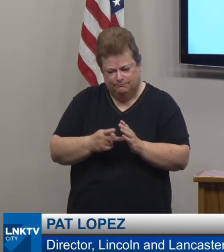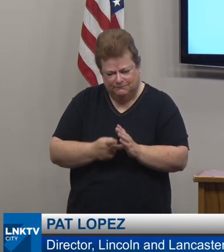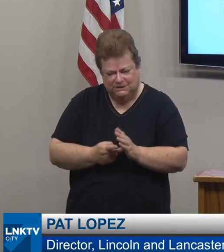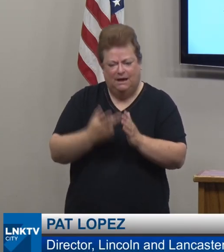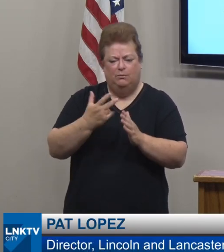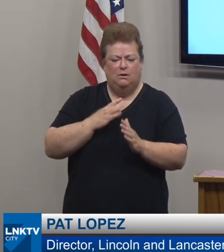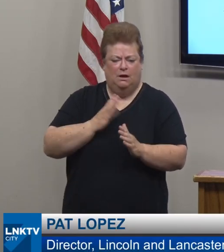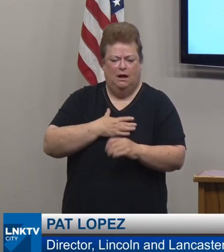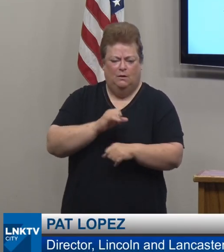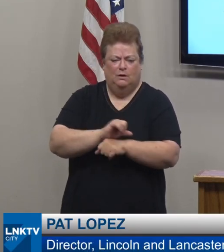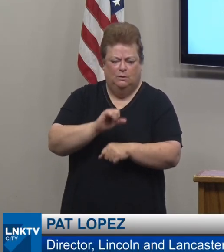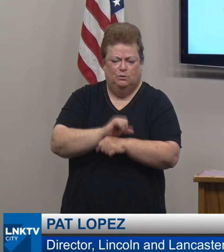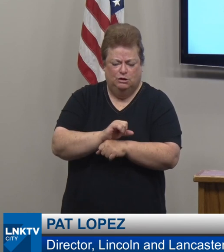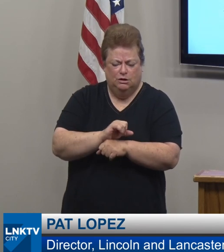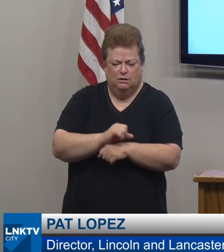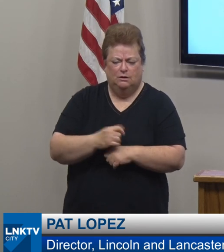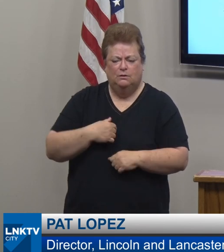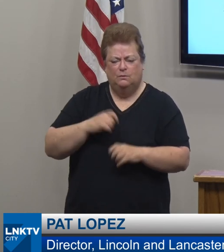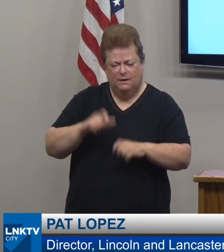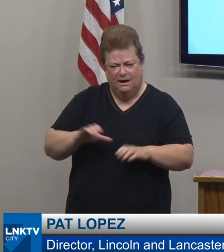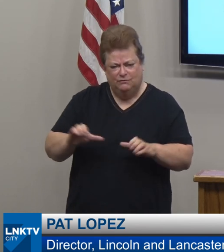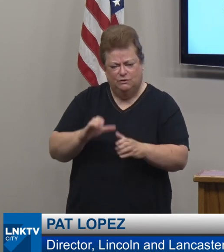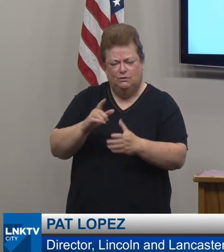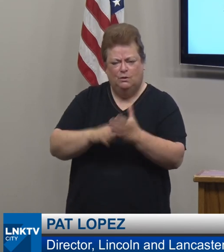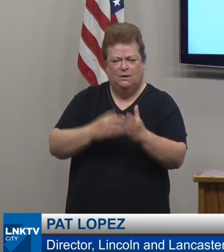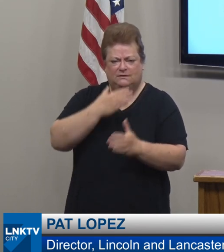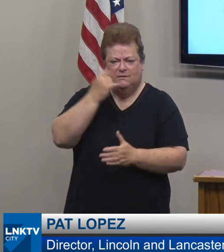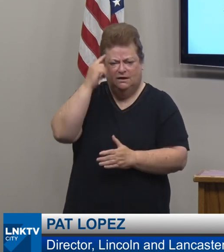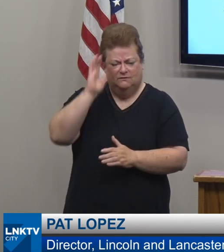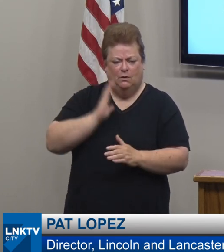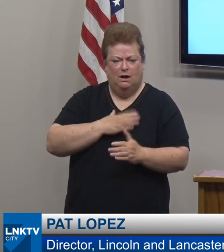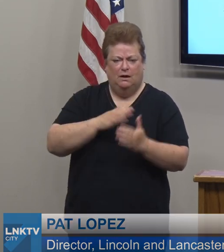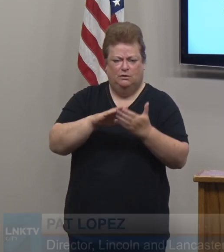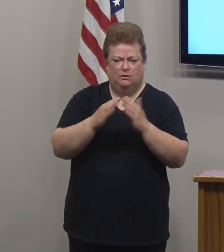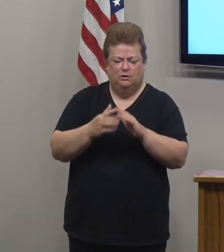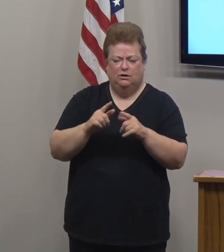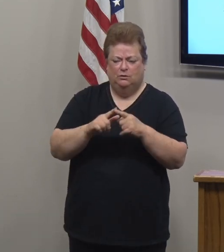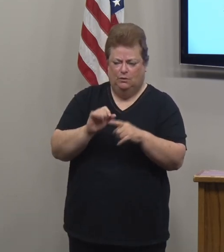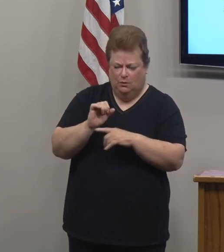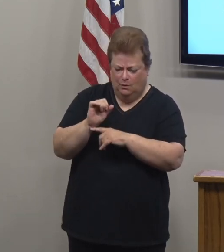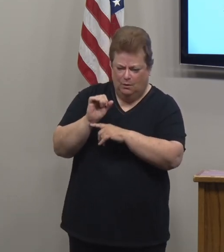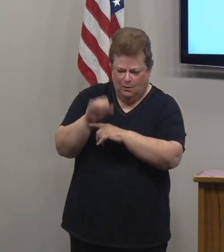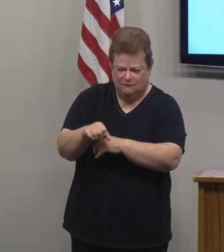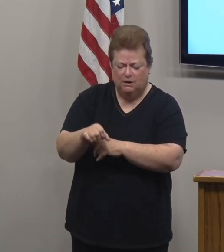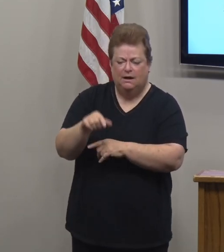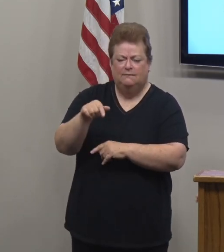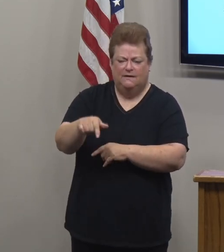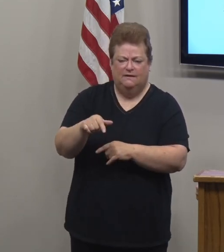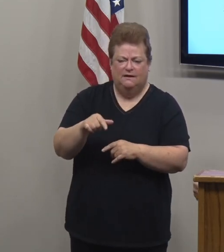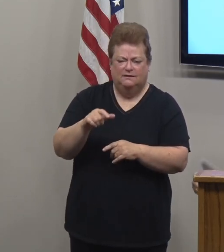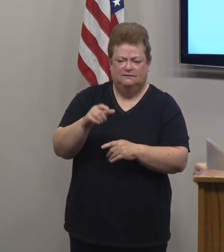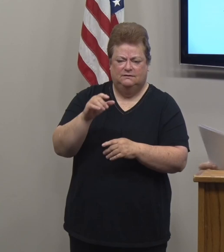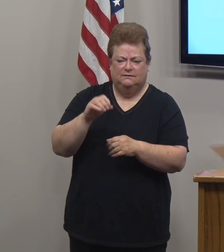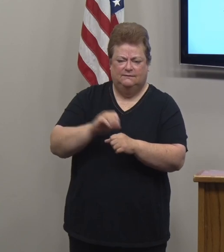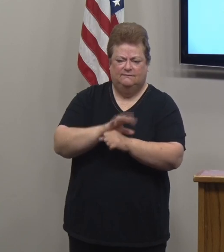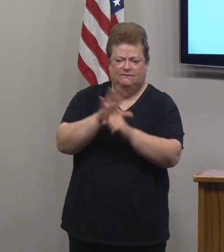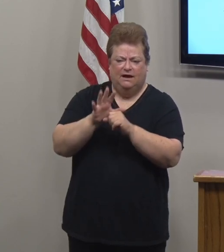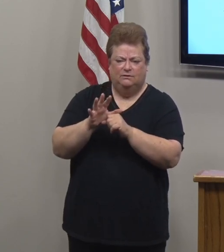Lancaster County. We need to do what is best for our community to overcome the impact of this virus.